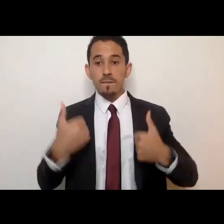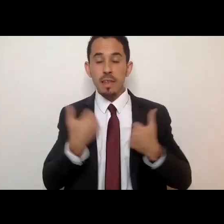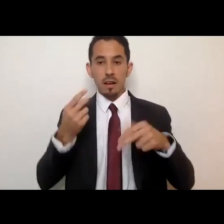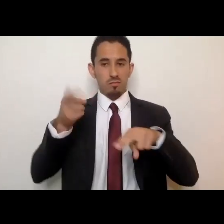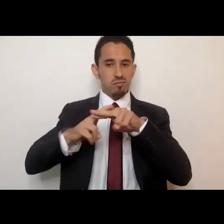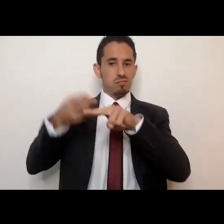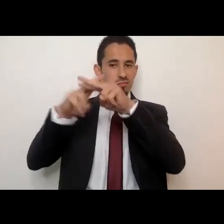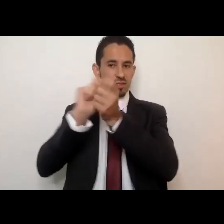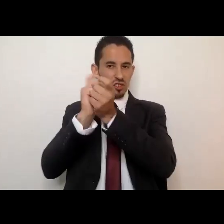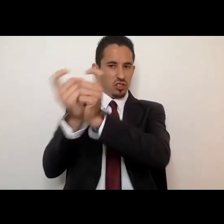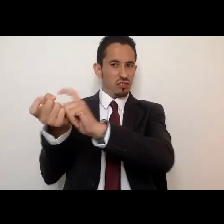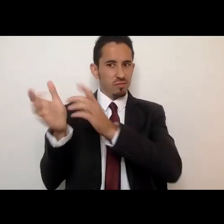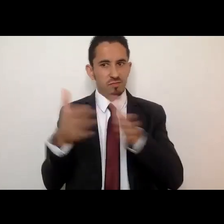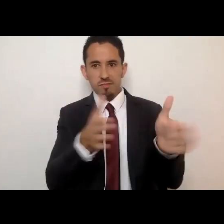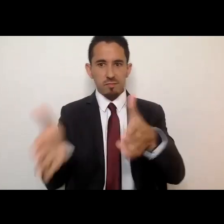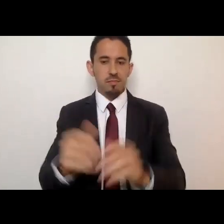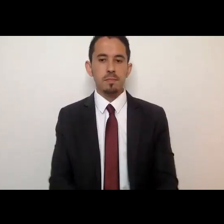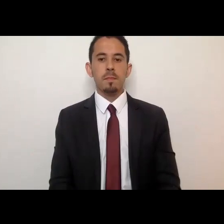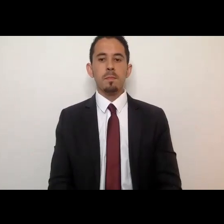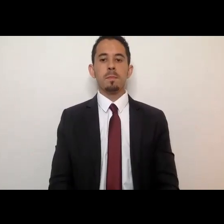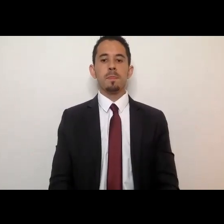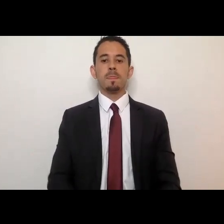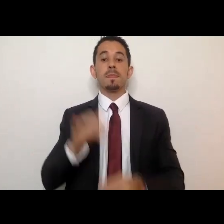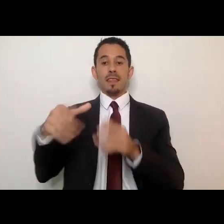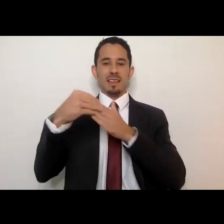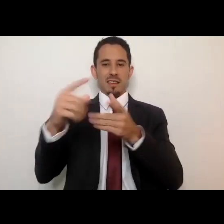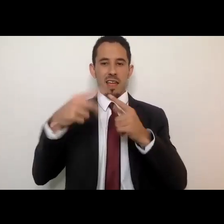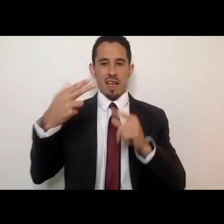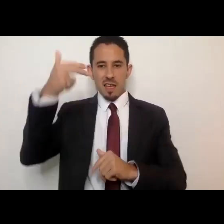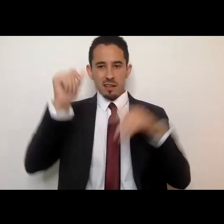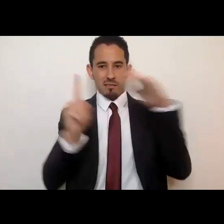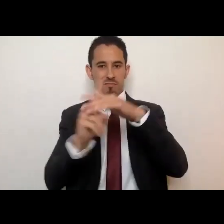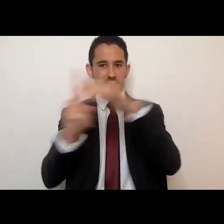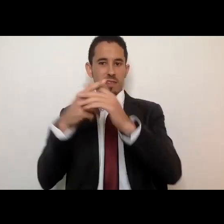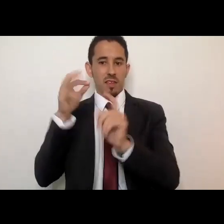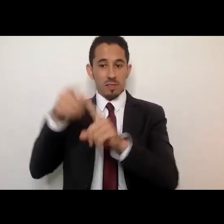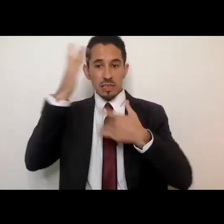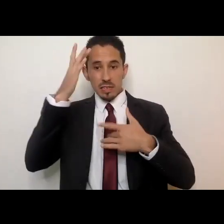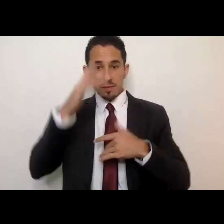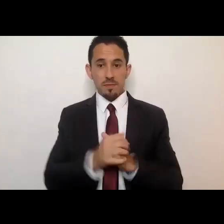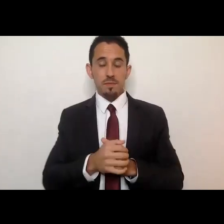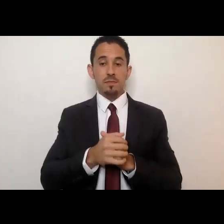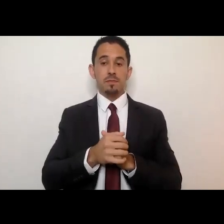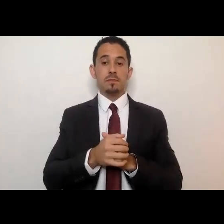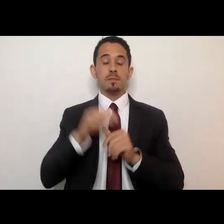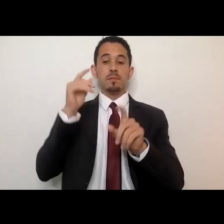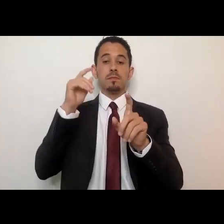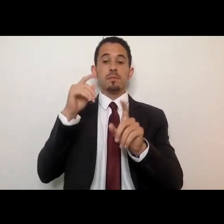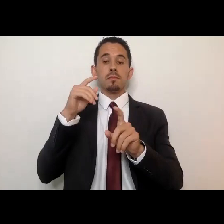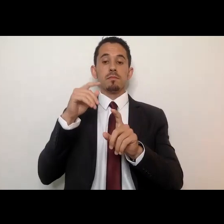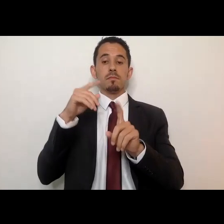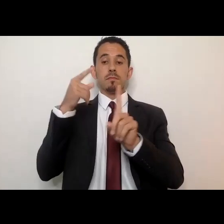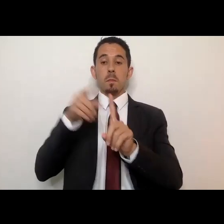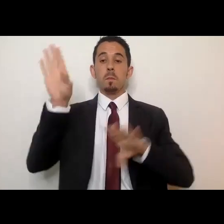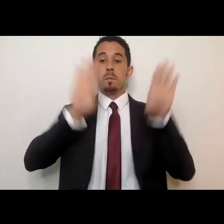They'll be aggressive towards the host that they prefer, but their behavior can also change as a result of climate change. And we'll